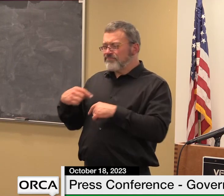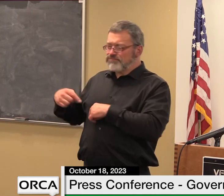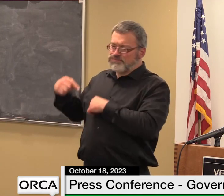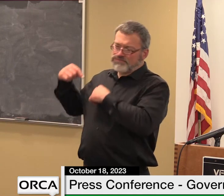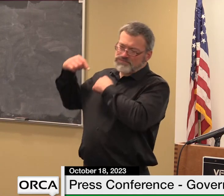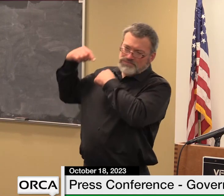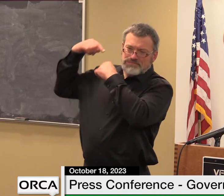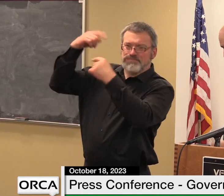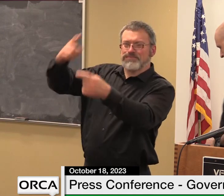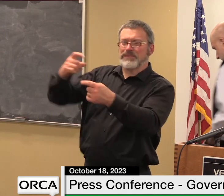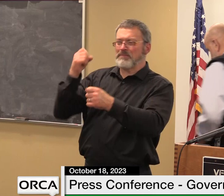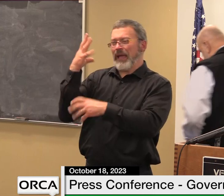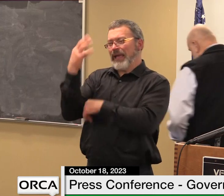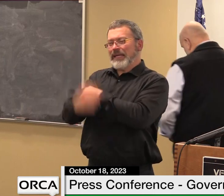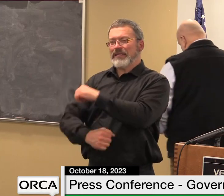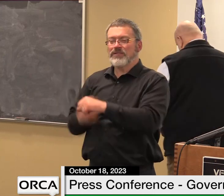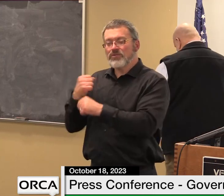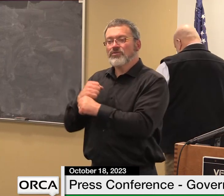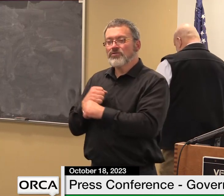Thank you.